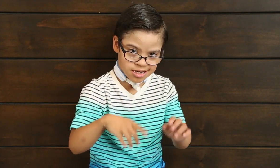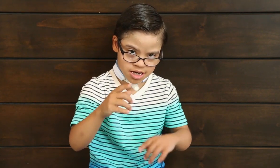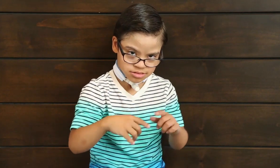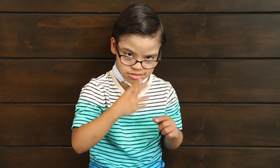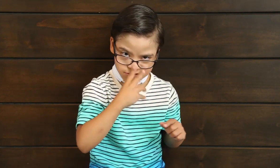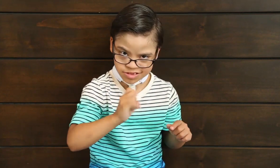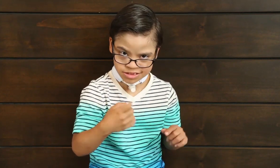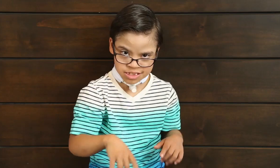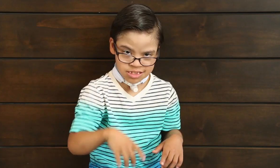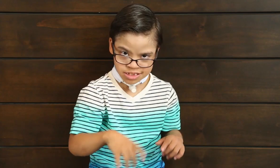Name sign, Jonathan.